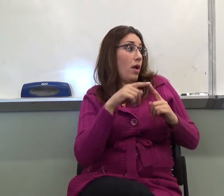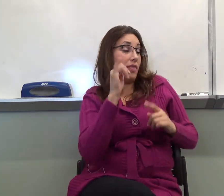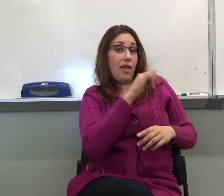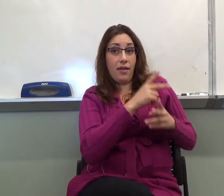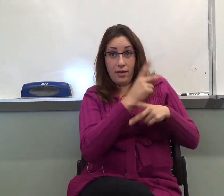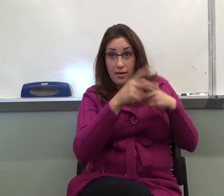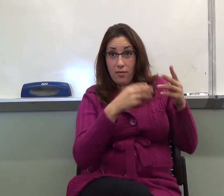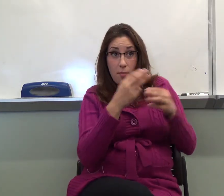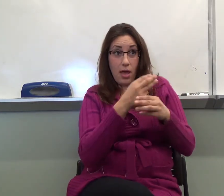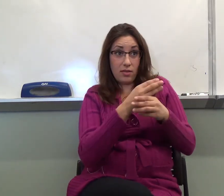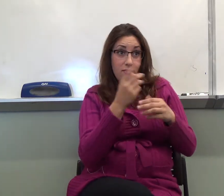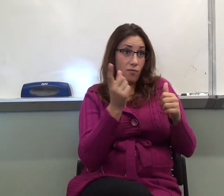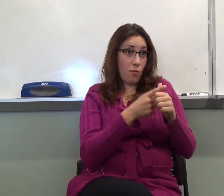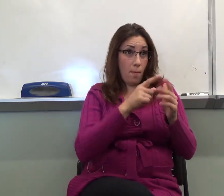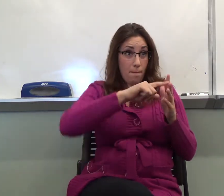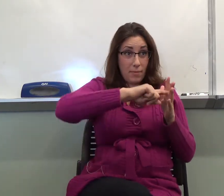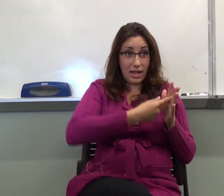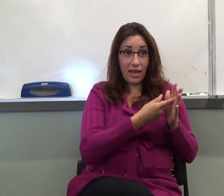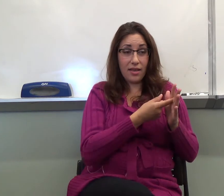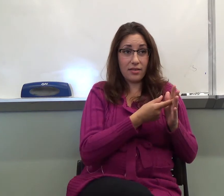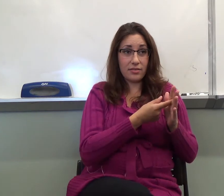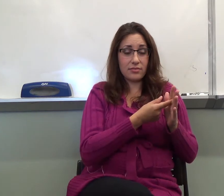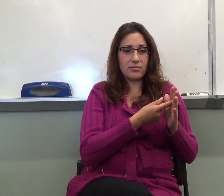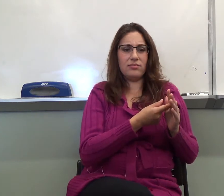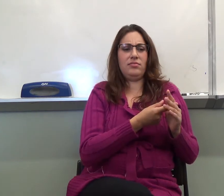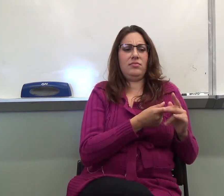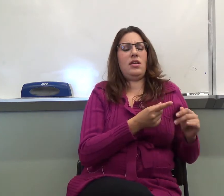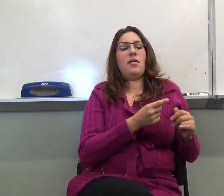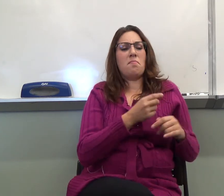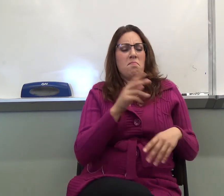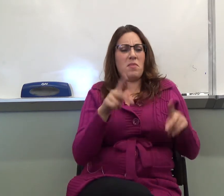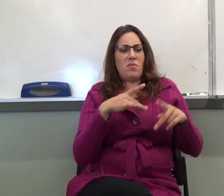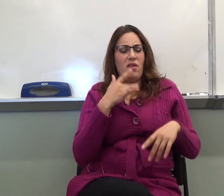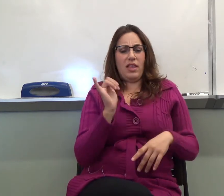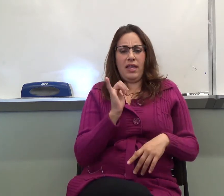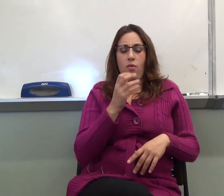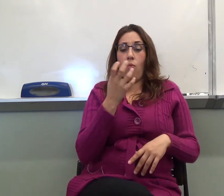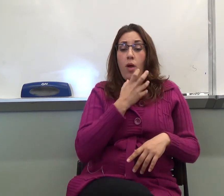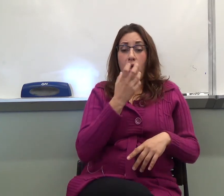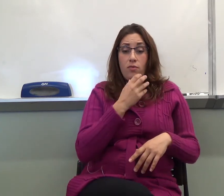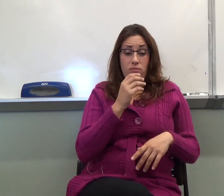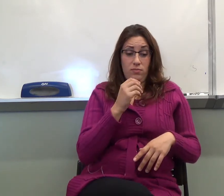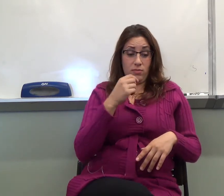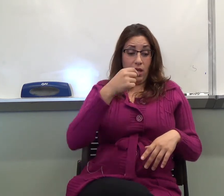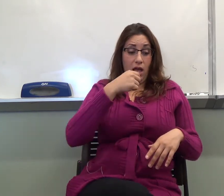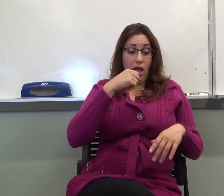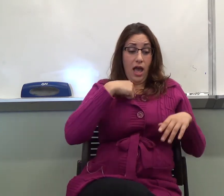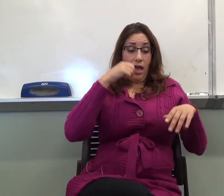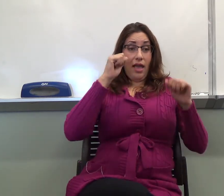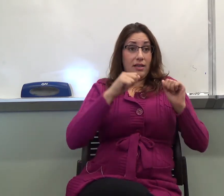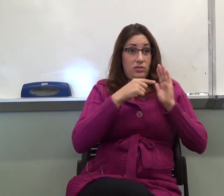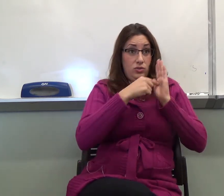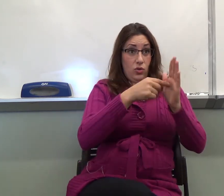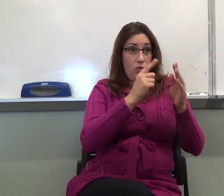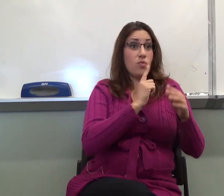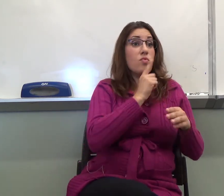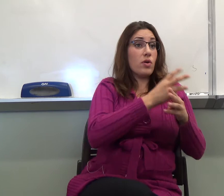realized that they could use their minds to model this world, and it worked. It's just an amazing